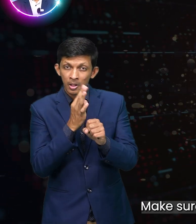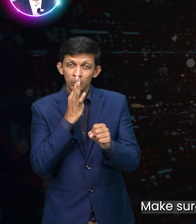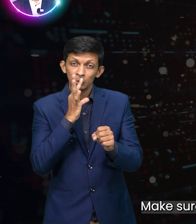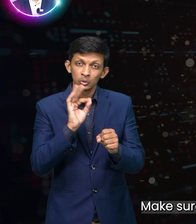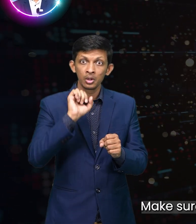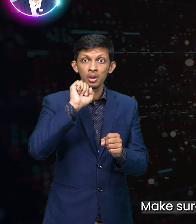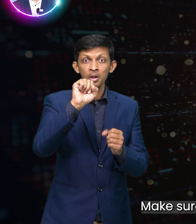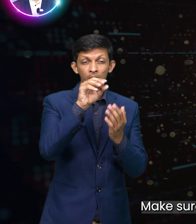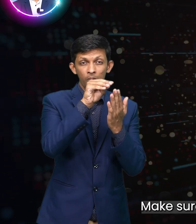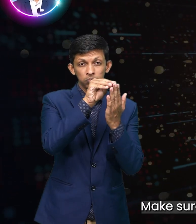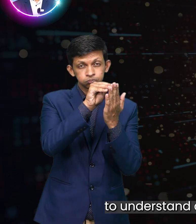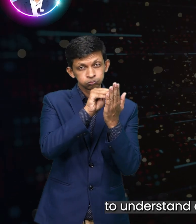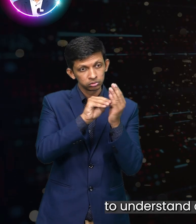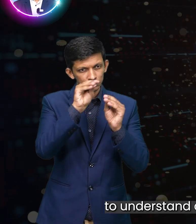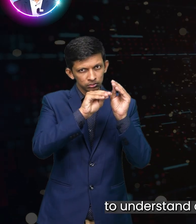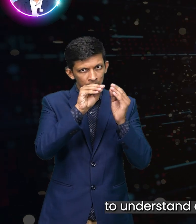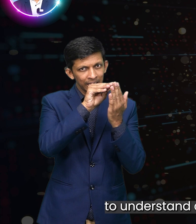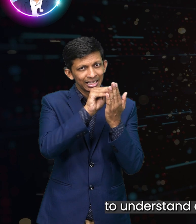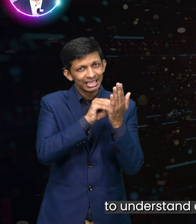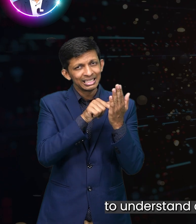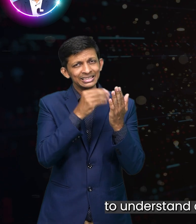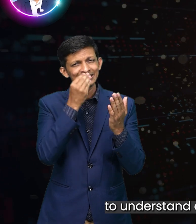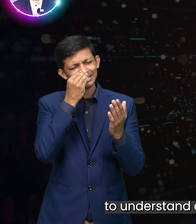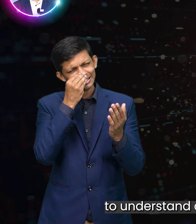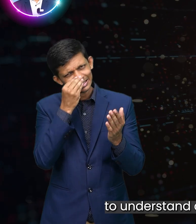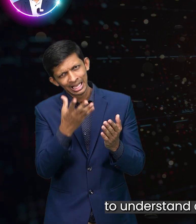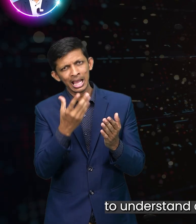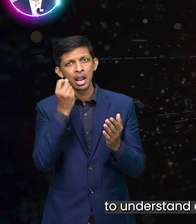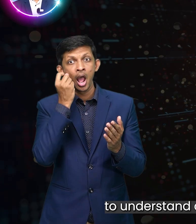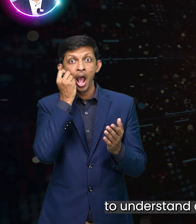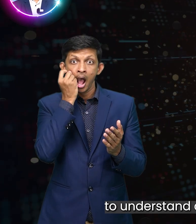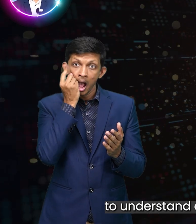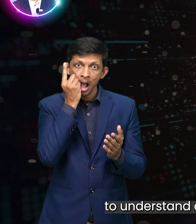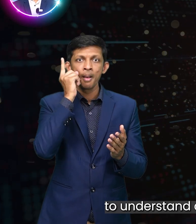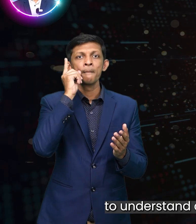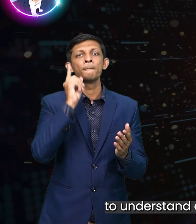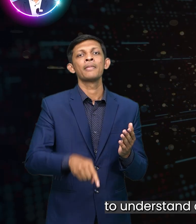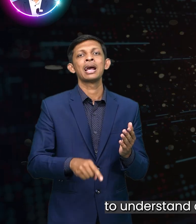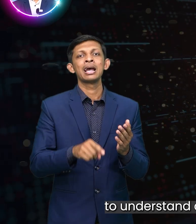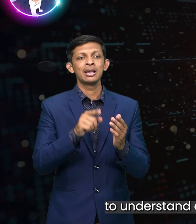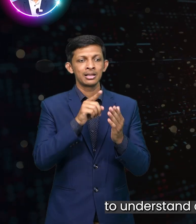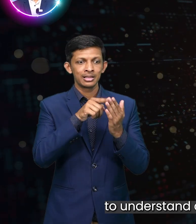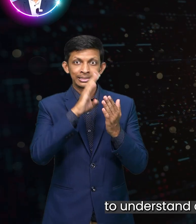Make sure your message is easy to understand and get straight to the point.